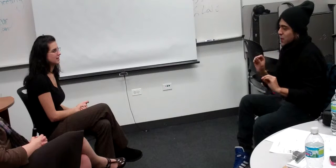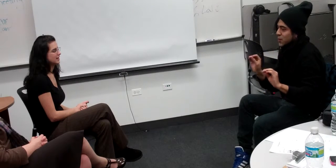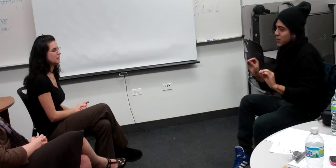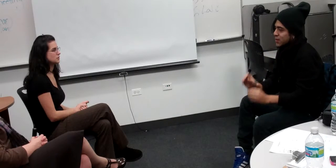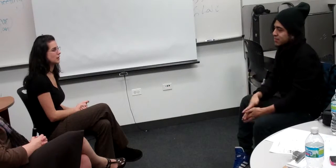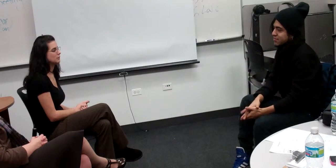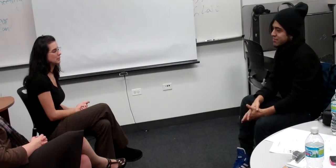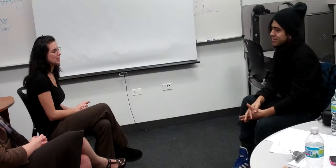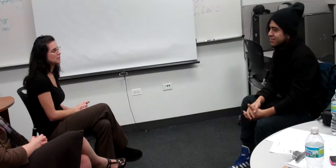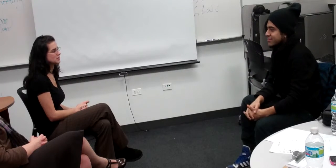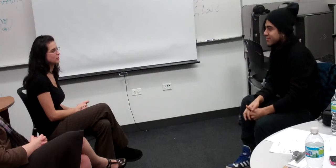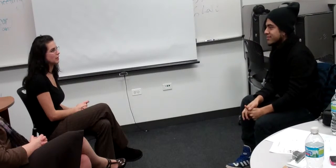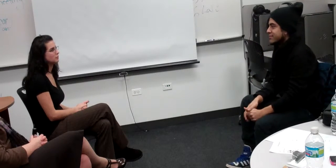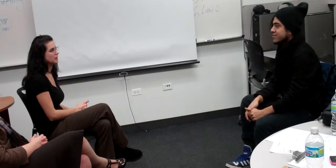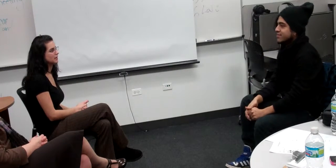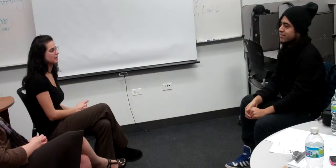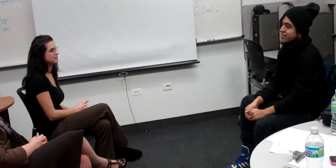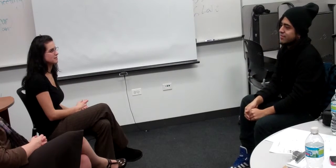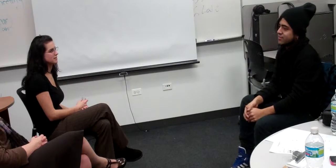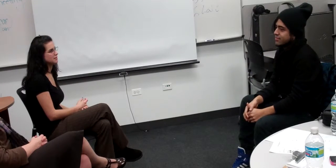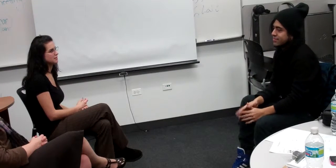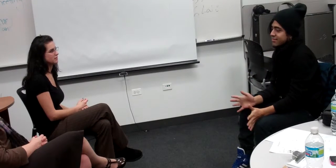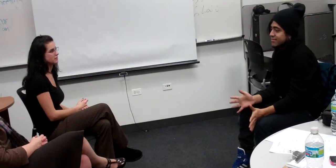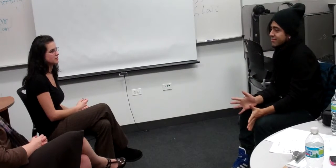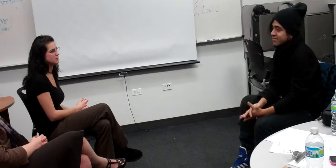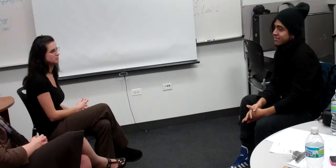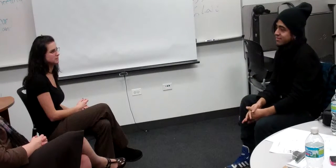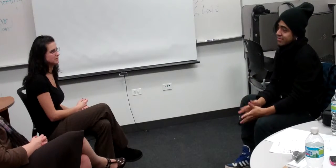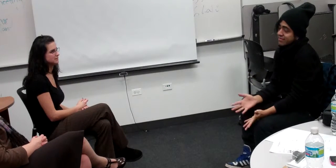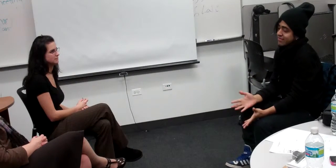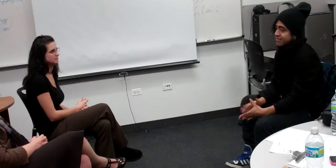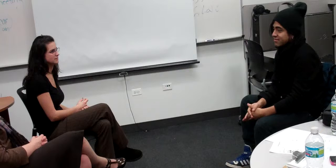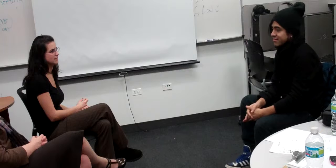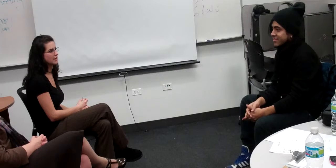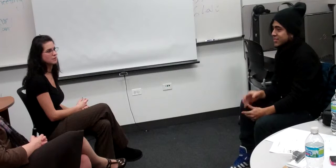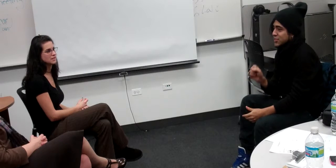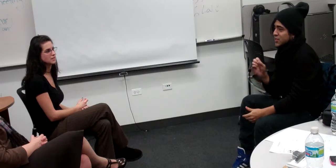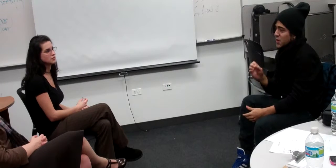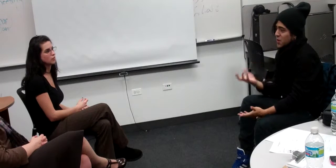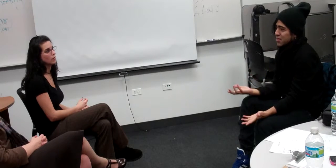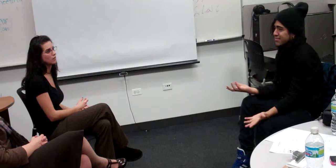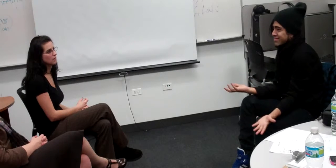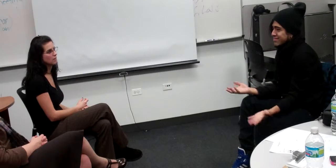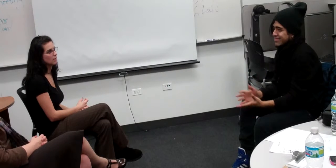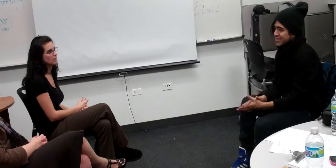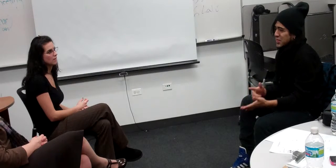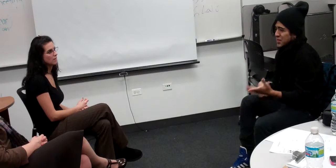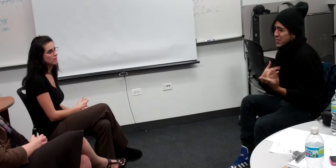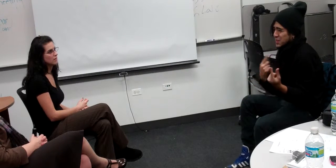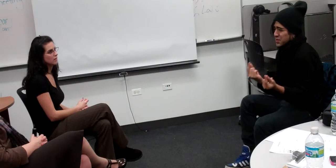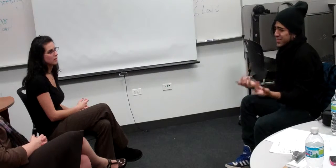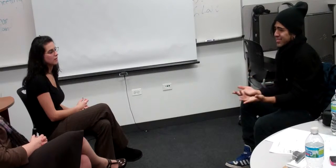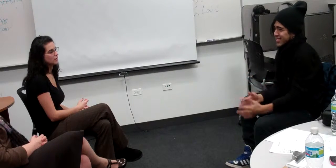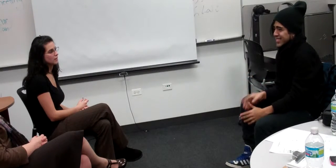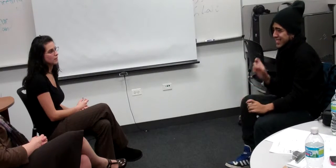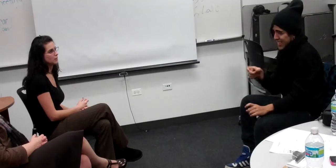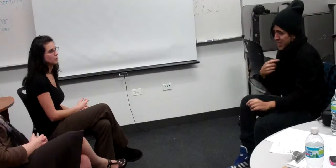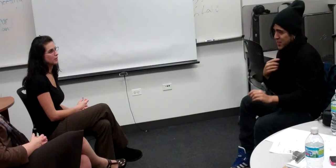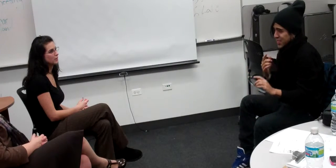like I was raped. I mean, I wasn't raped, but it just felt so... like I wasn't being told. So, what do I do?